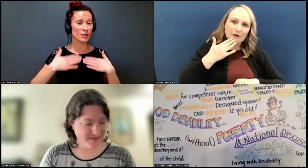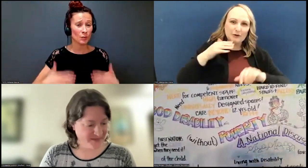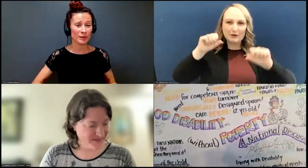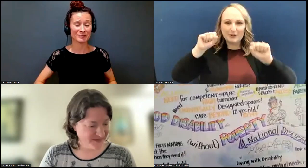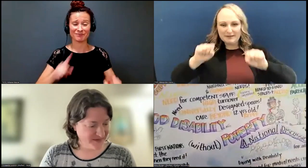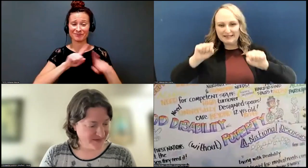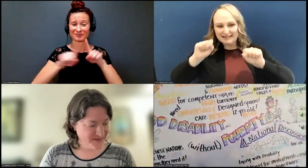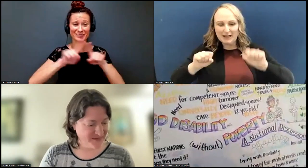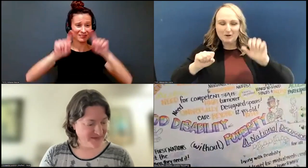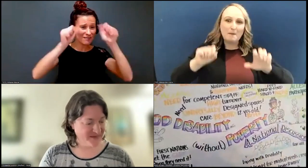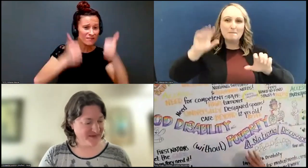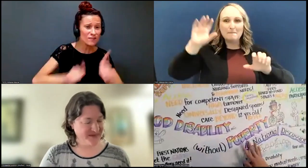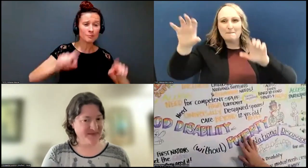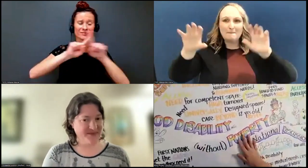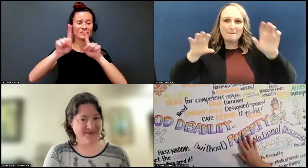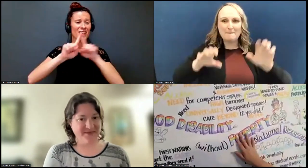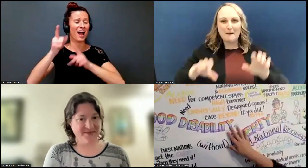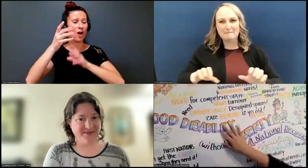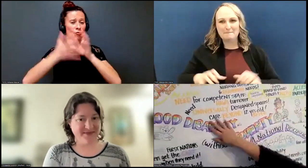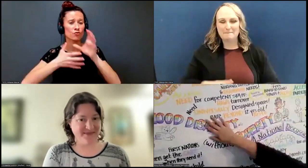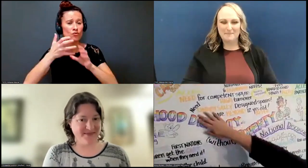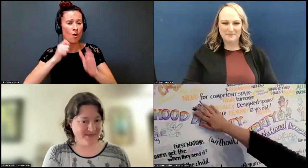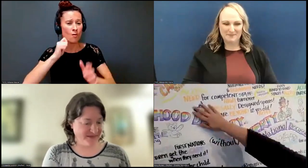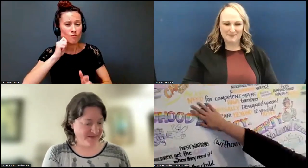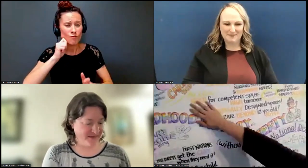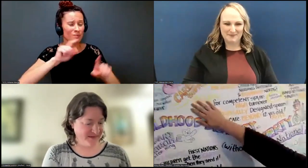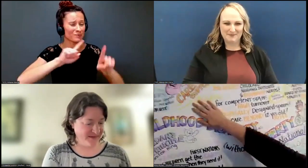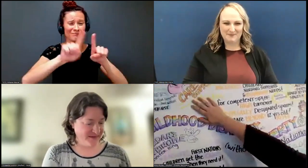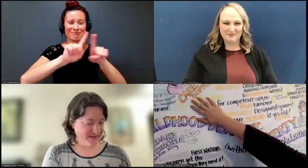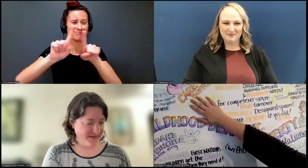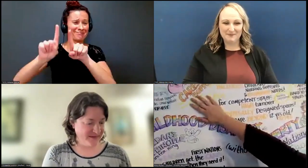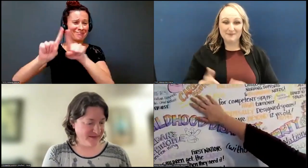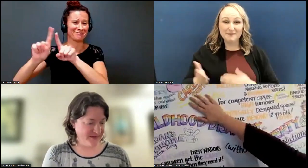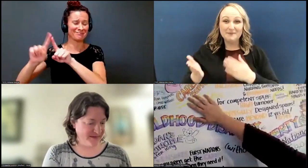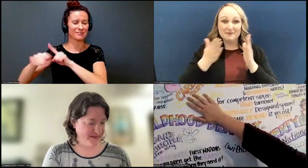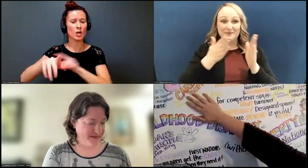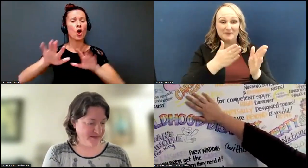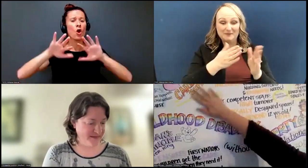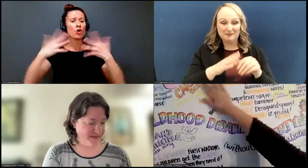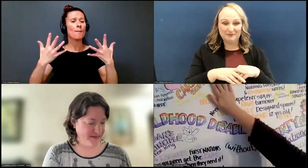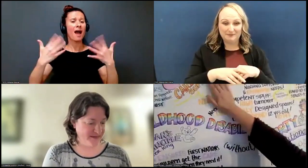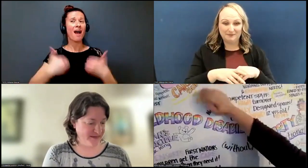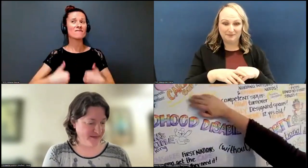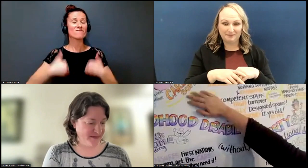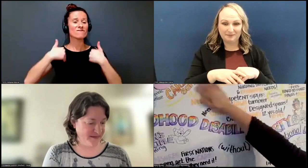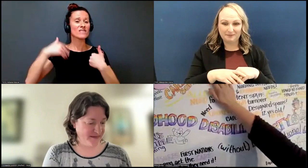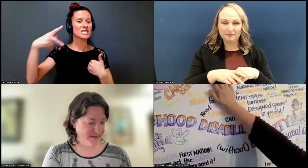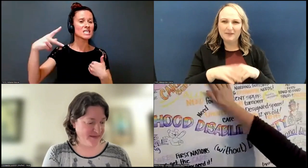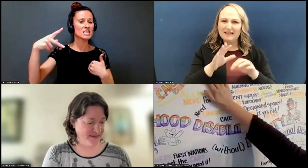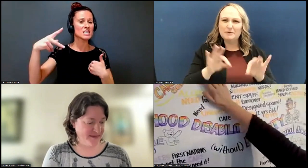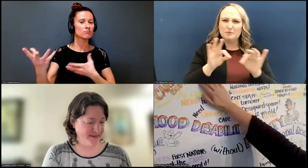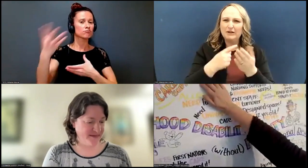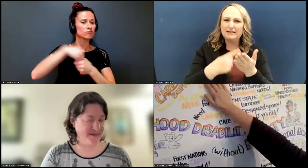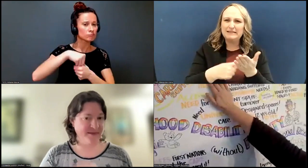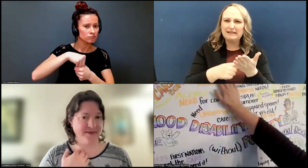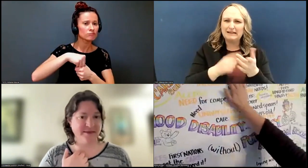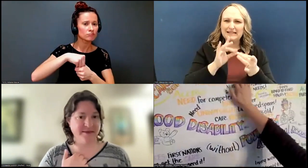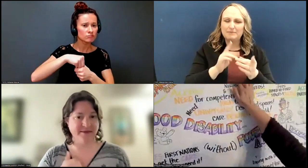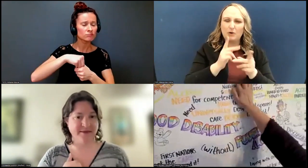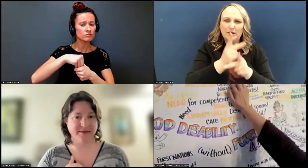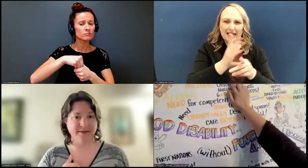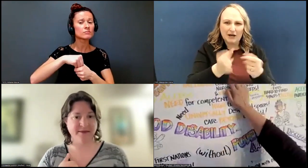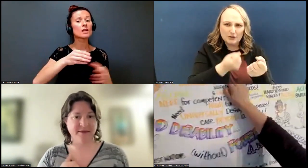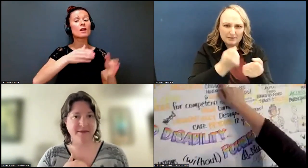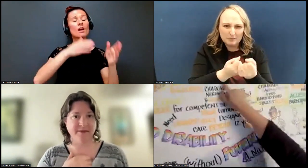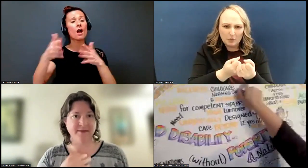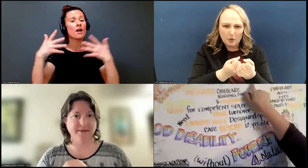way they do in our life. And then we had a really important discussion around care support and ensuring that